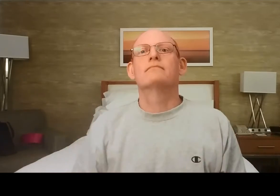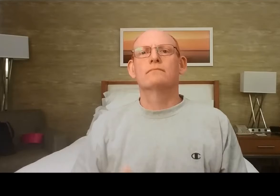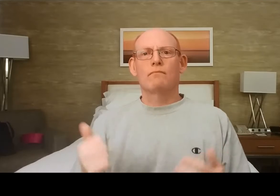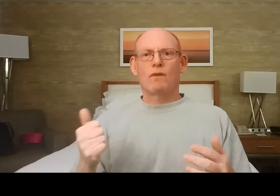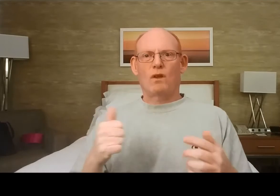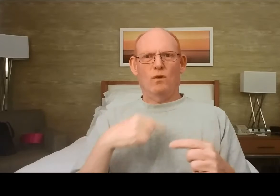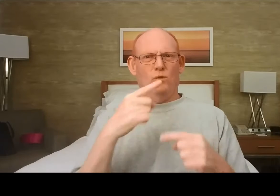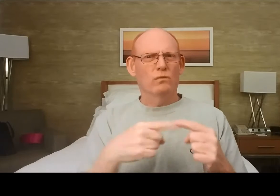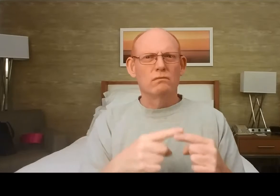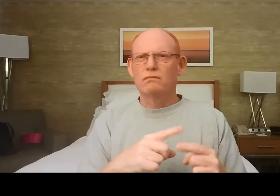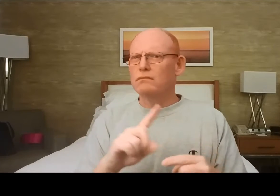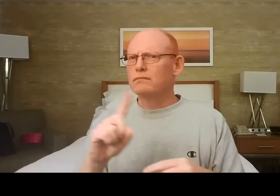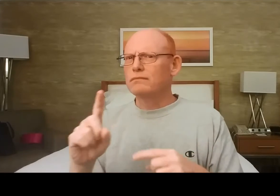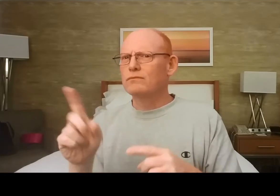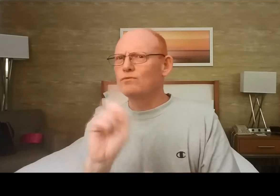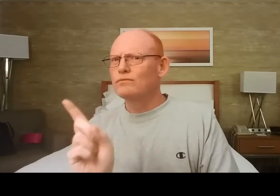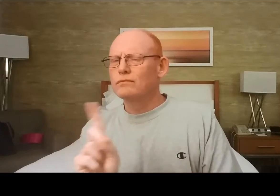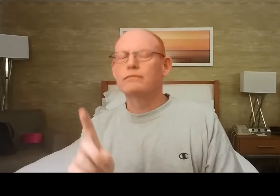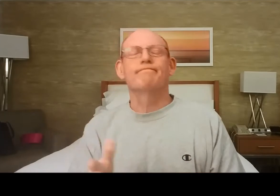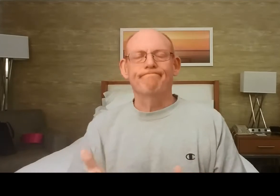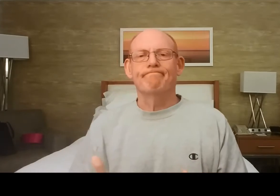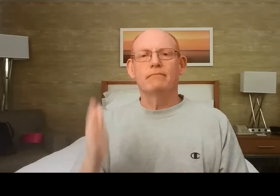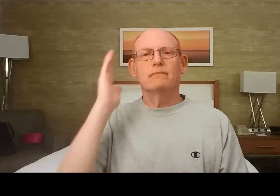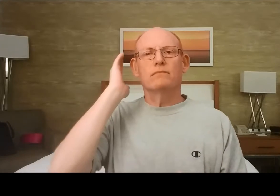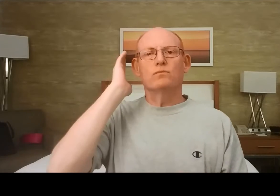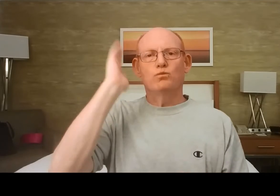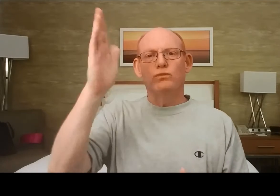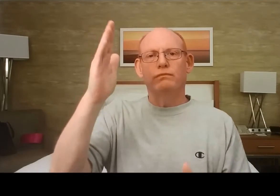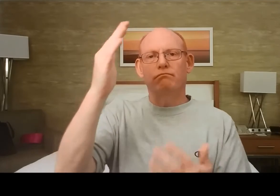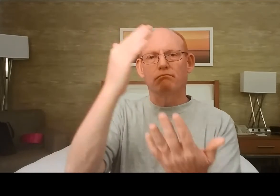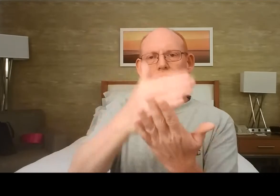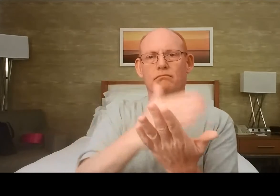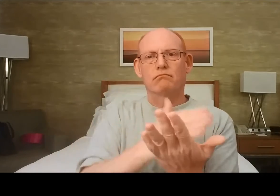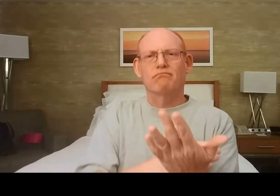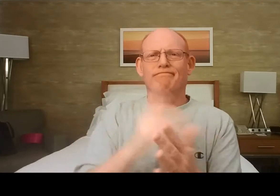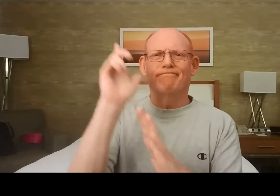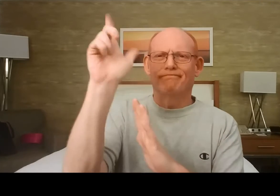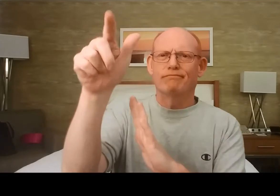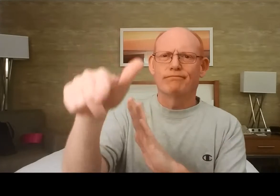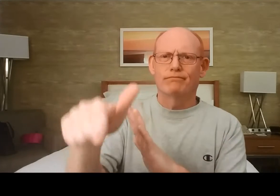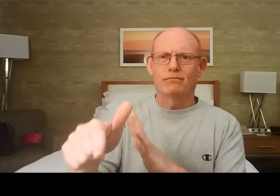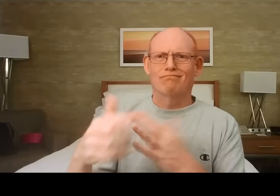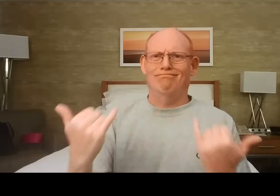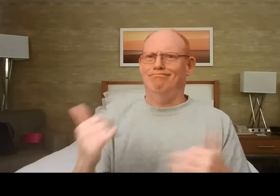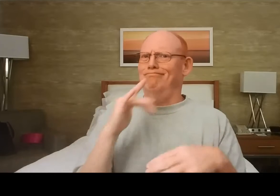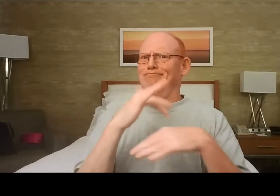actually pretty cool. So if you can't vote, like on the usual Tuesday,